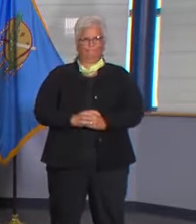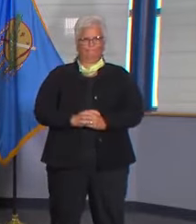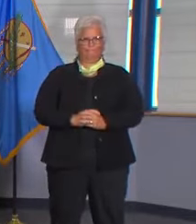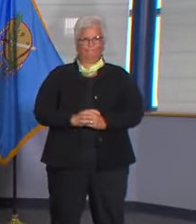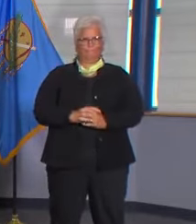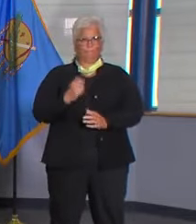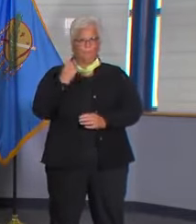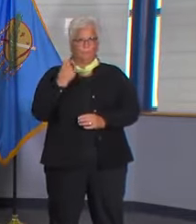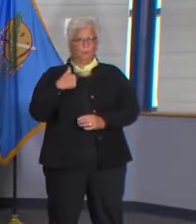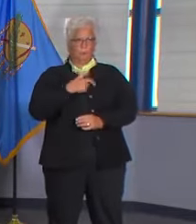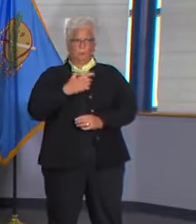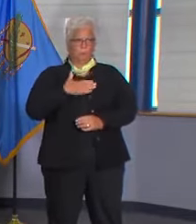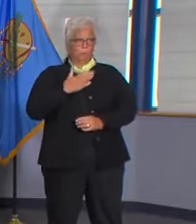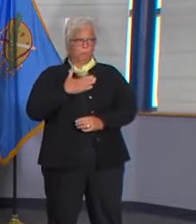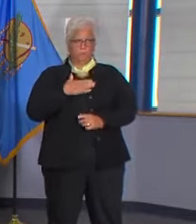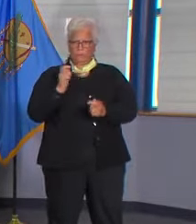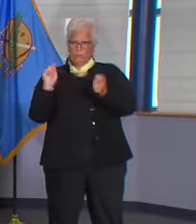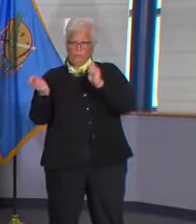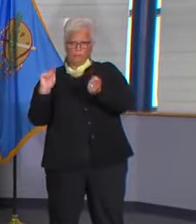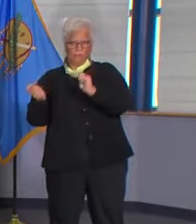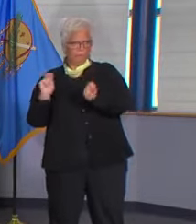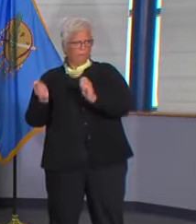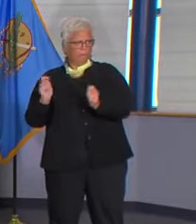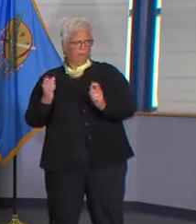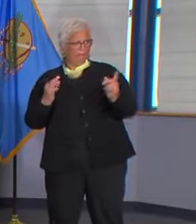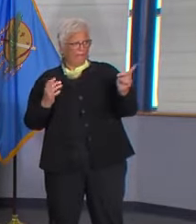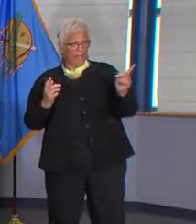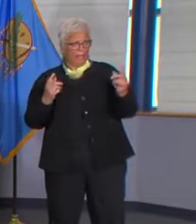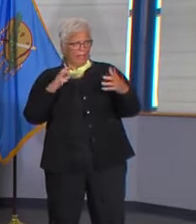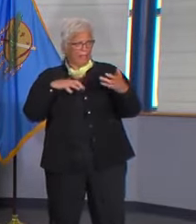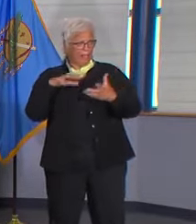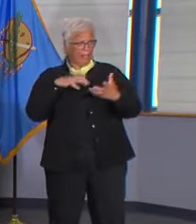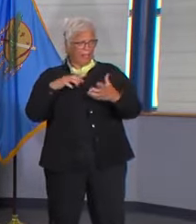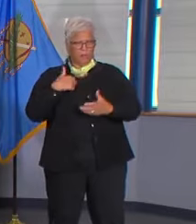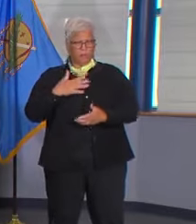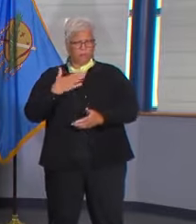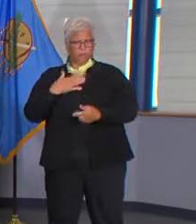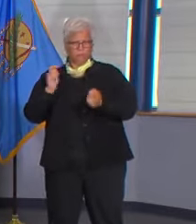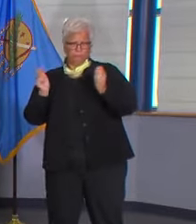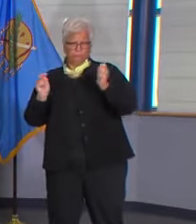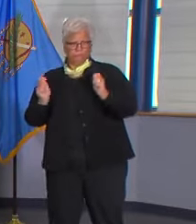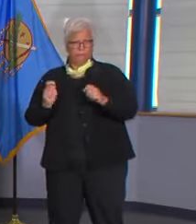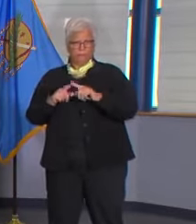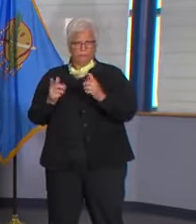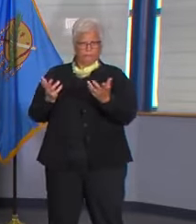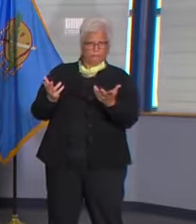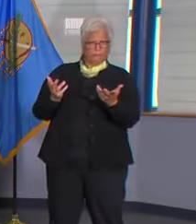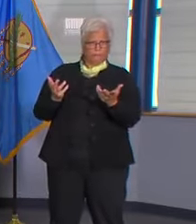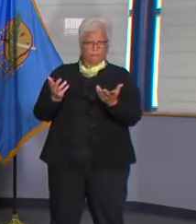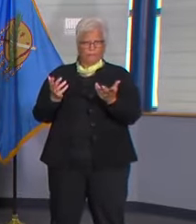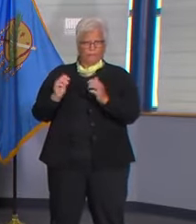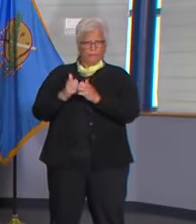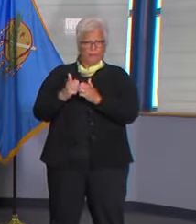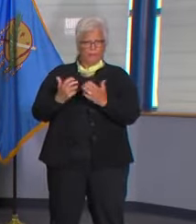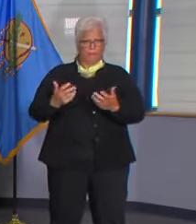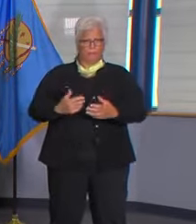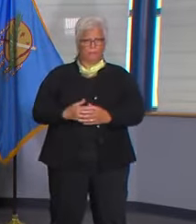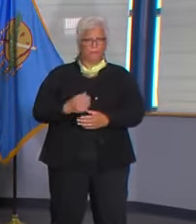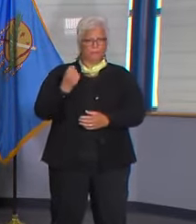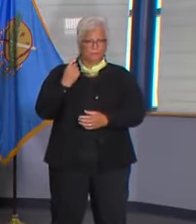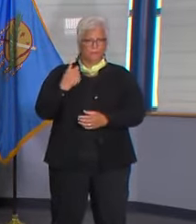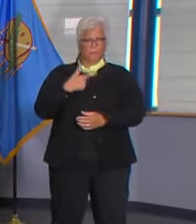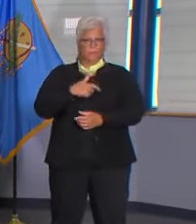that mean we follow everything that comes down from different levels of government? No. I think the important level to really pay attention to is our local leaders, the